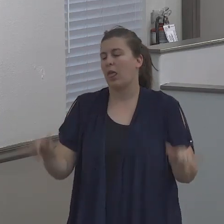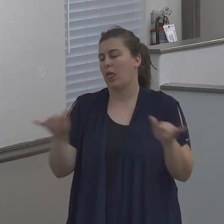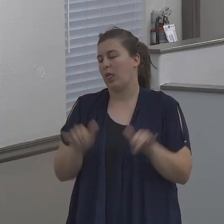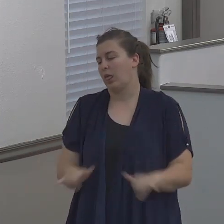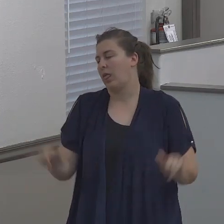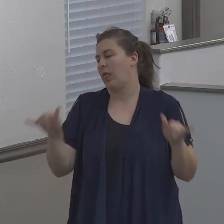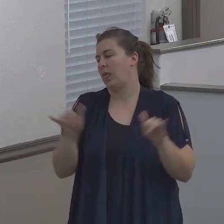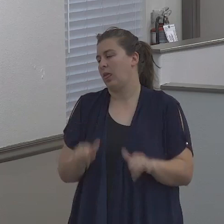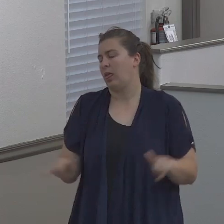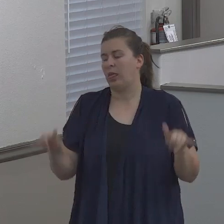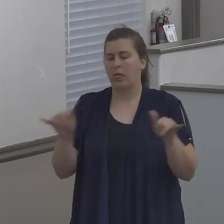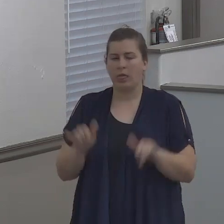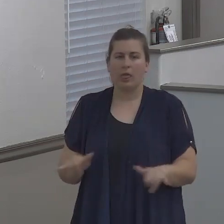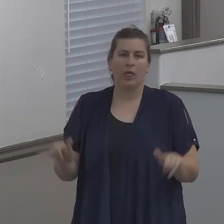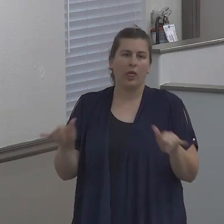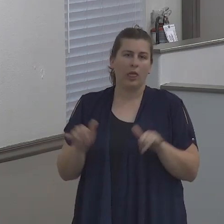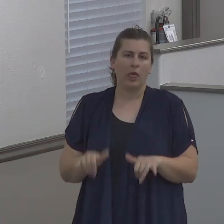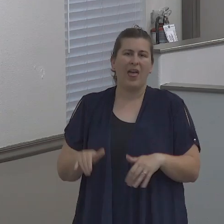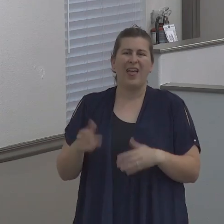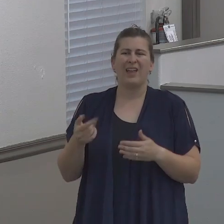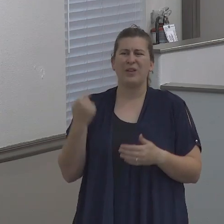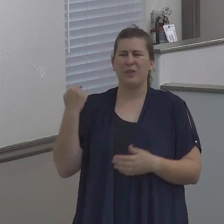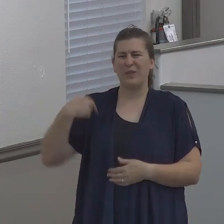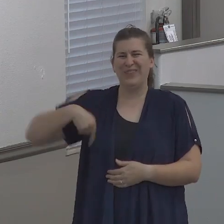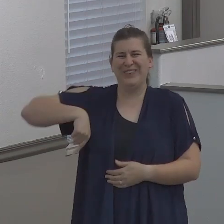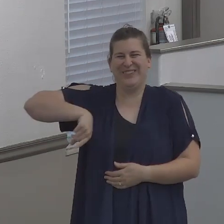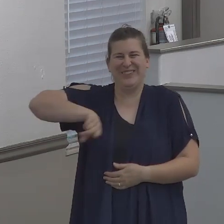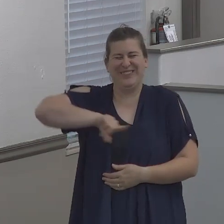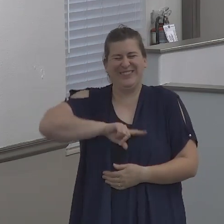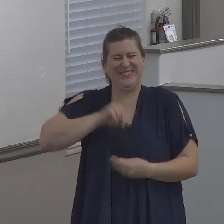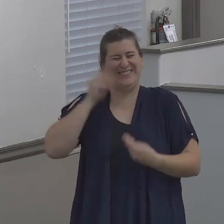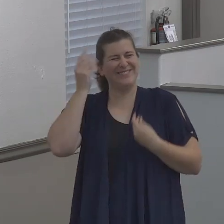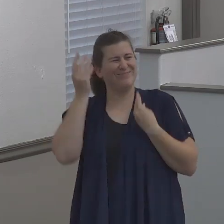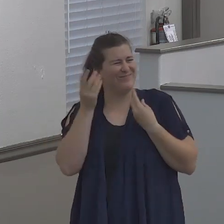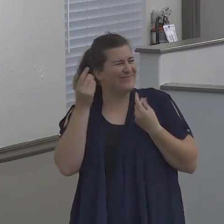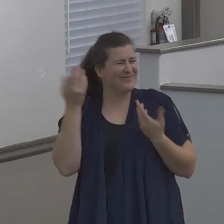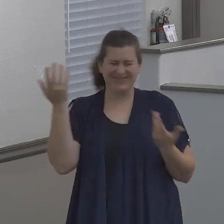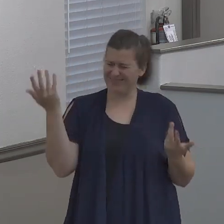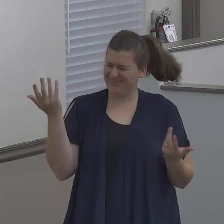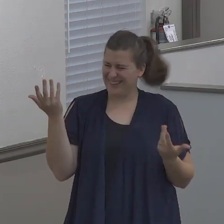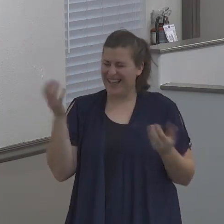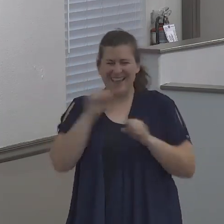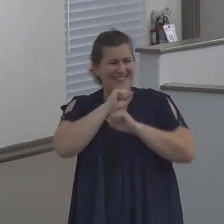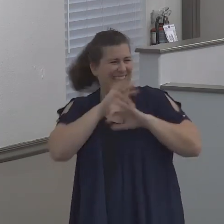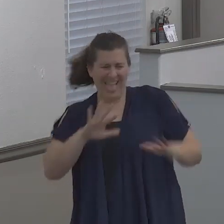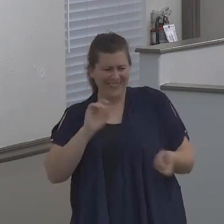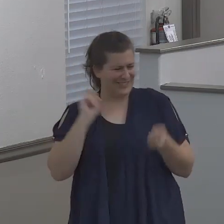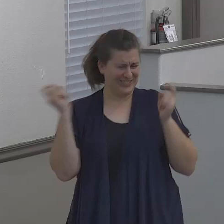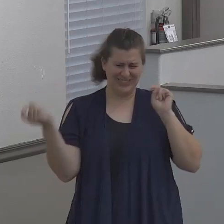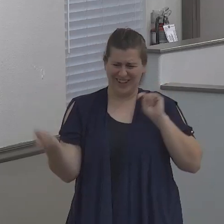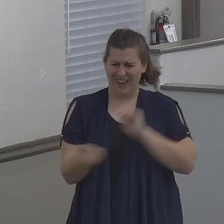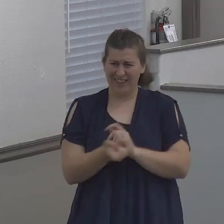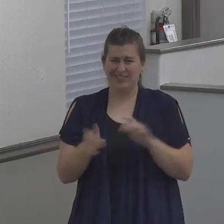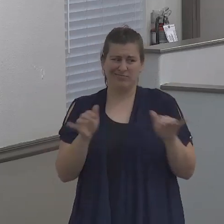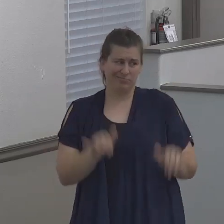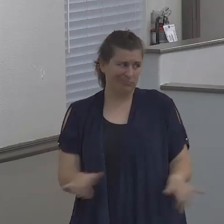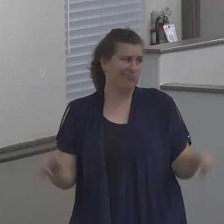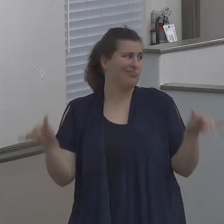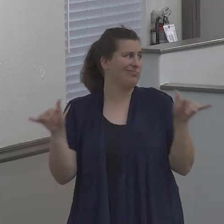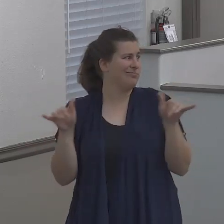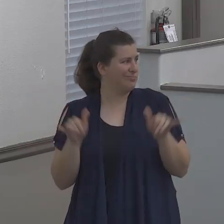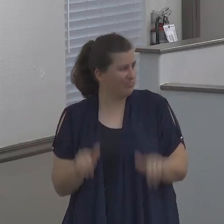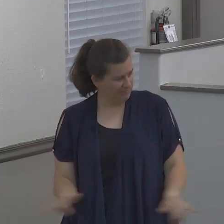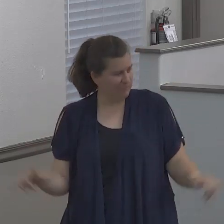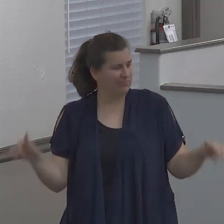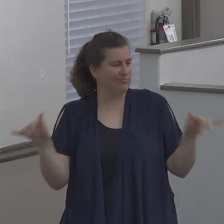thing, the over and over and over and over. And we wonder sometimes, man, nothing seems to be changing. Nothing seems